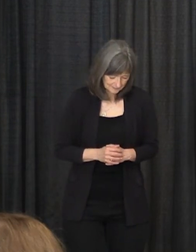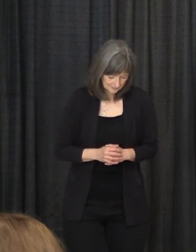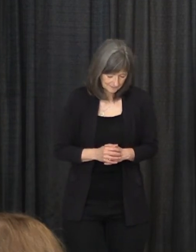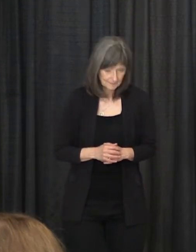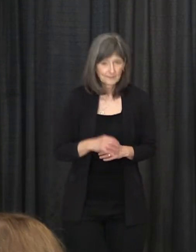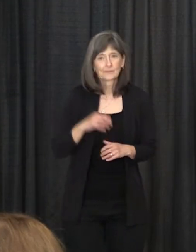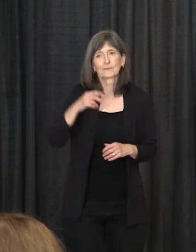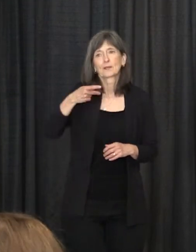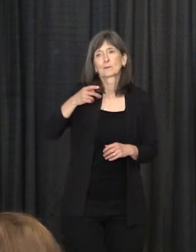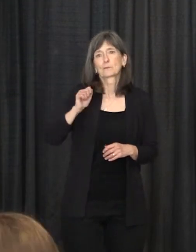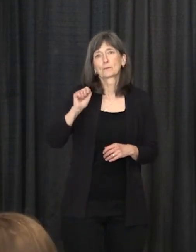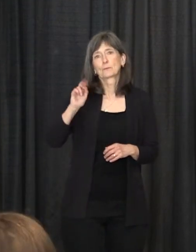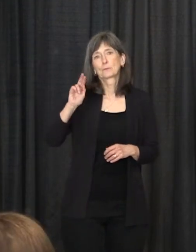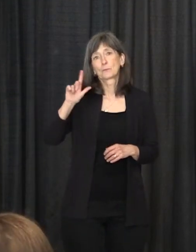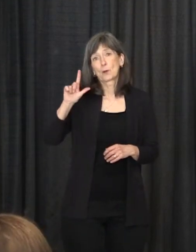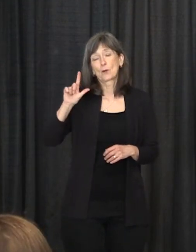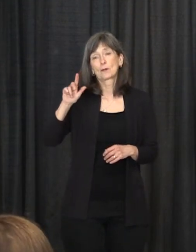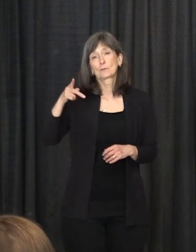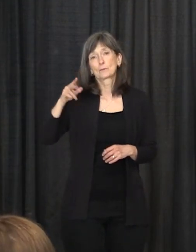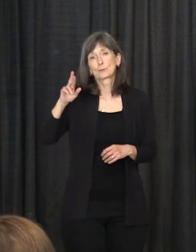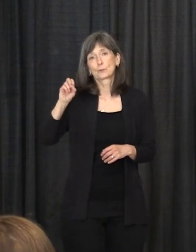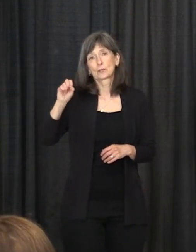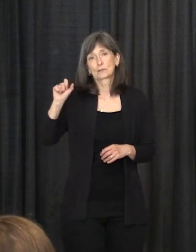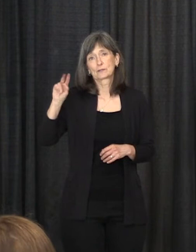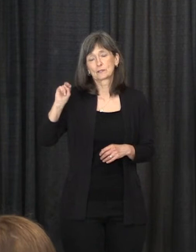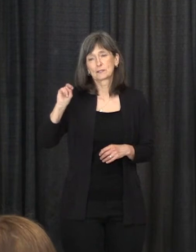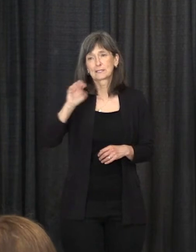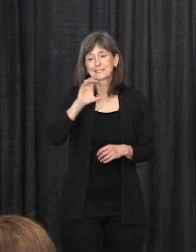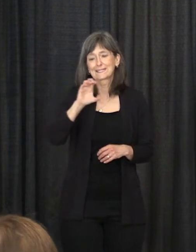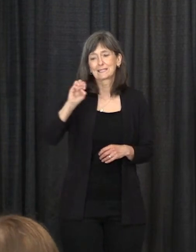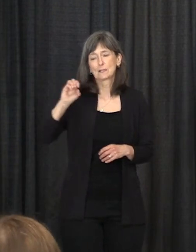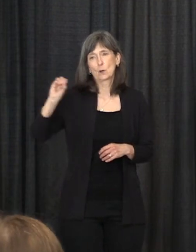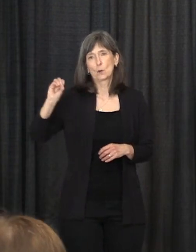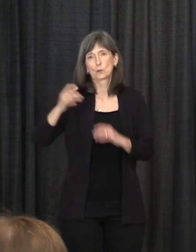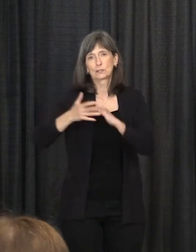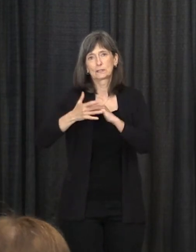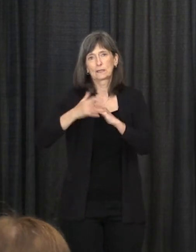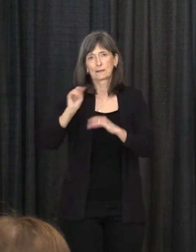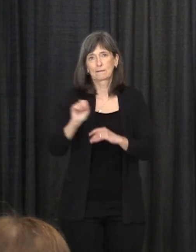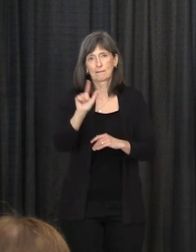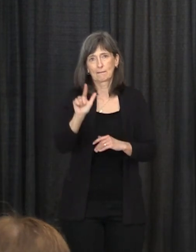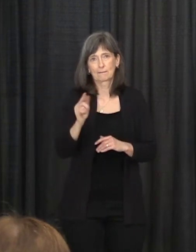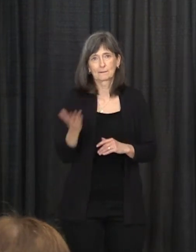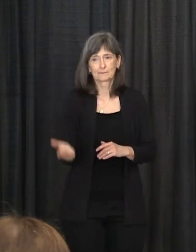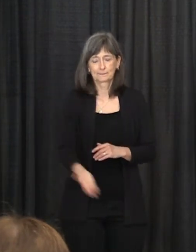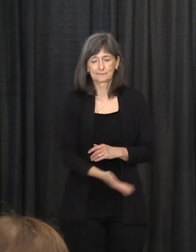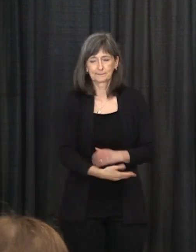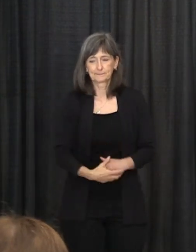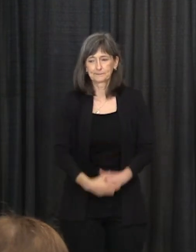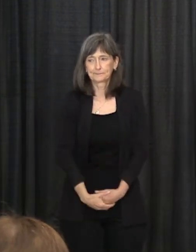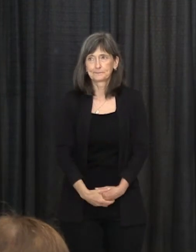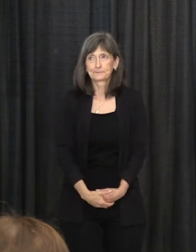is Paul Preston. He's the CEO of TechNL. Mr. Preston.